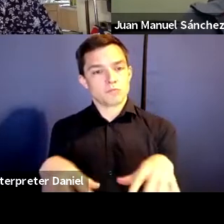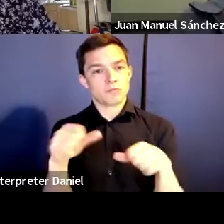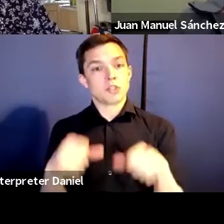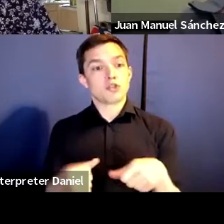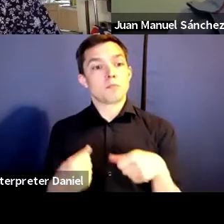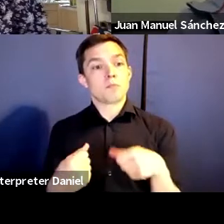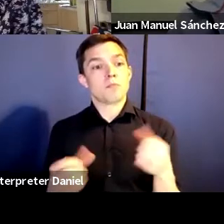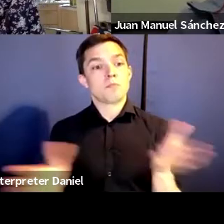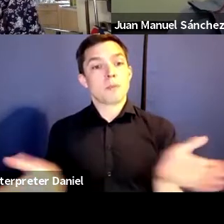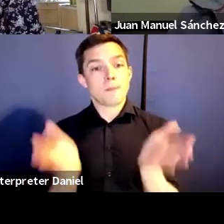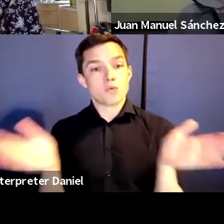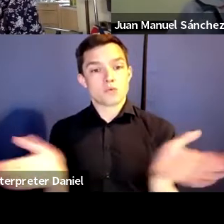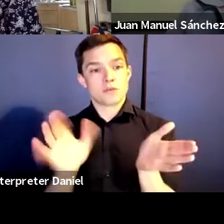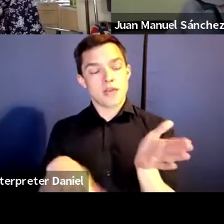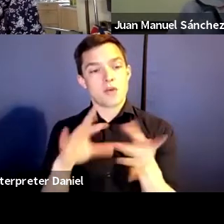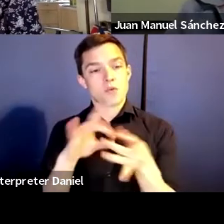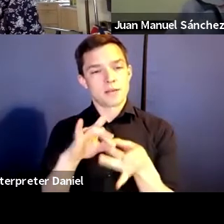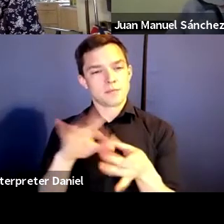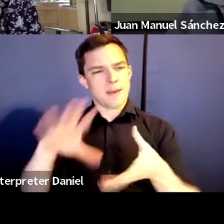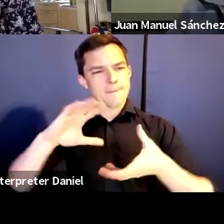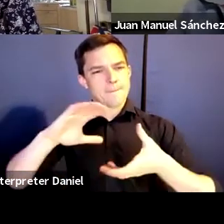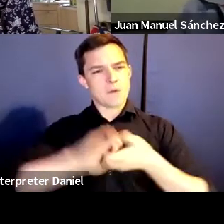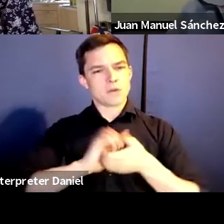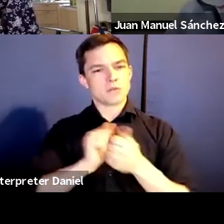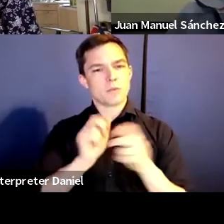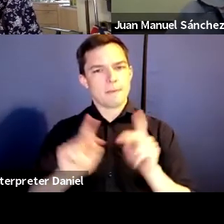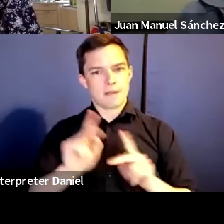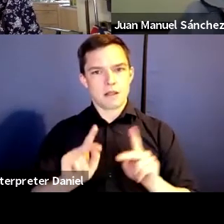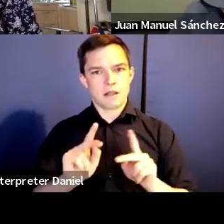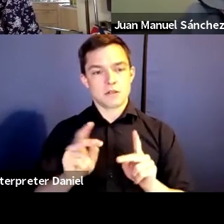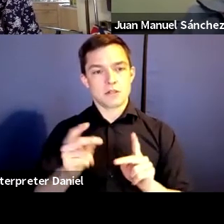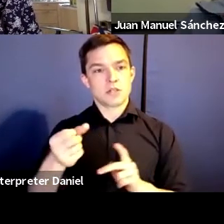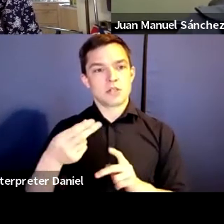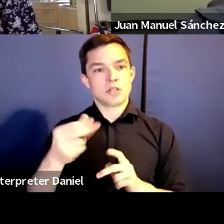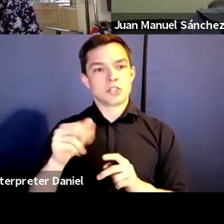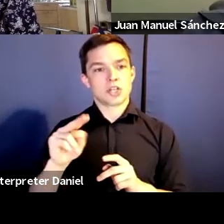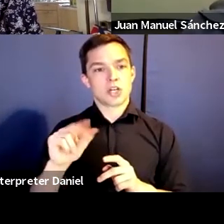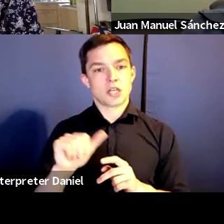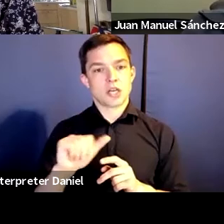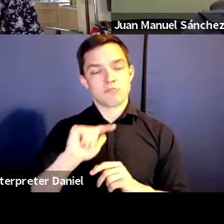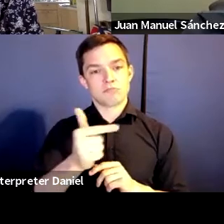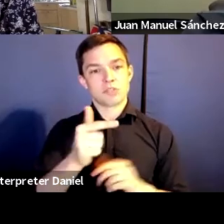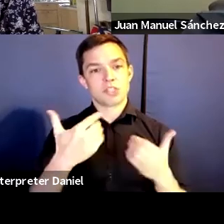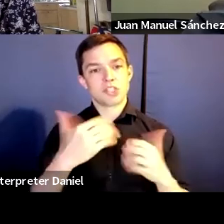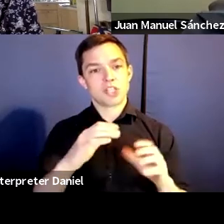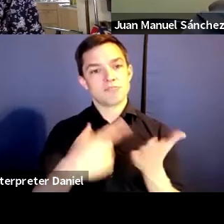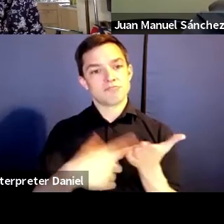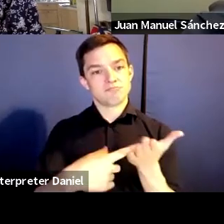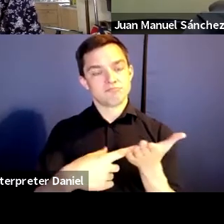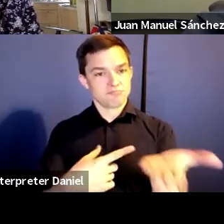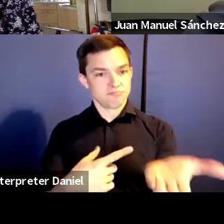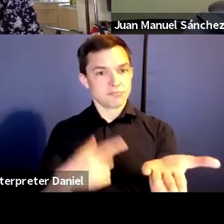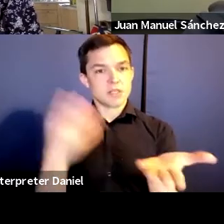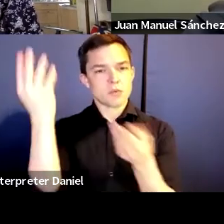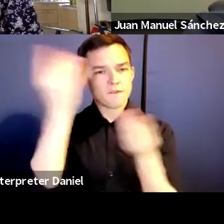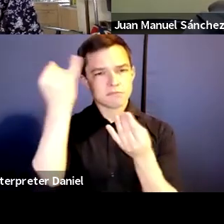that relationship and that partnership with people? Shauna, I want to give you a chance to step in here if there are reflections